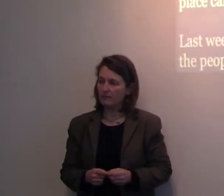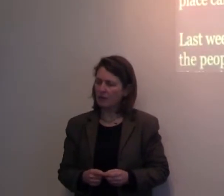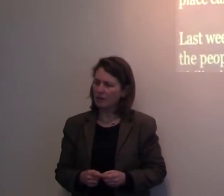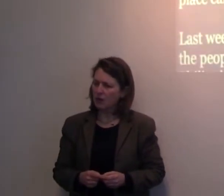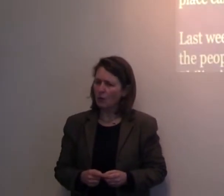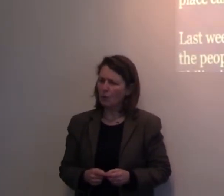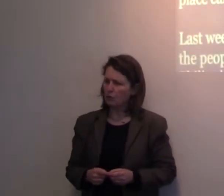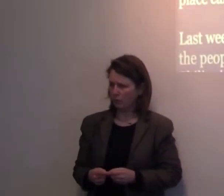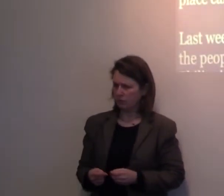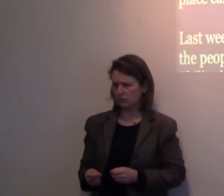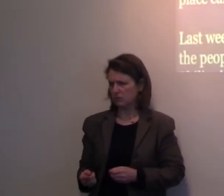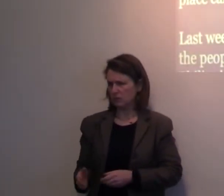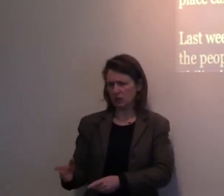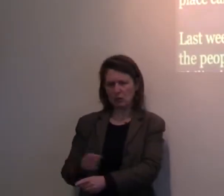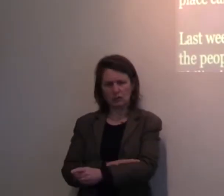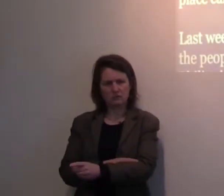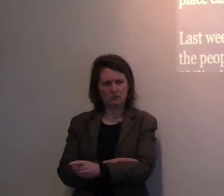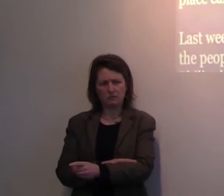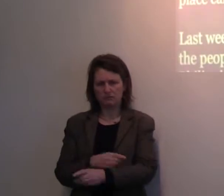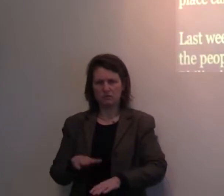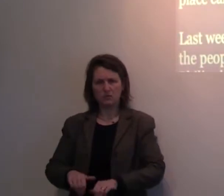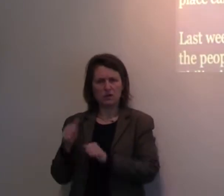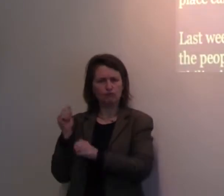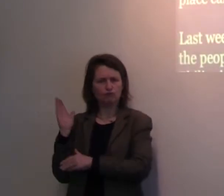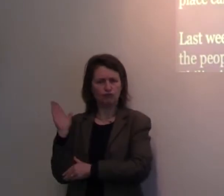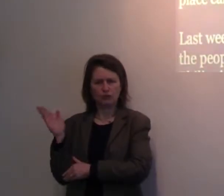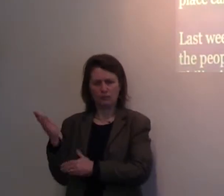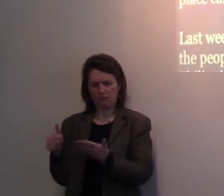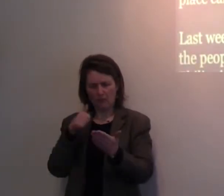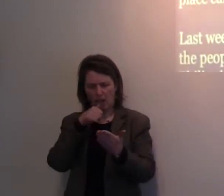Last Sunday, I started preaching from Philippians.